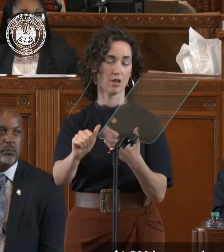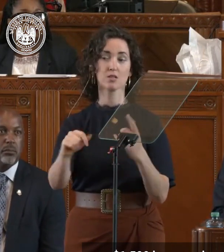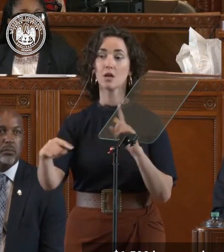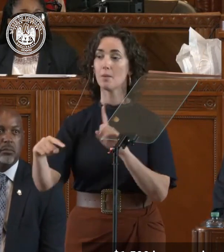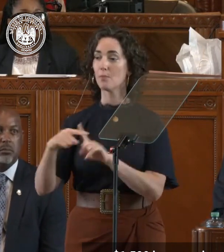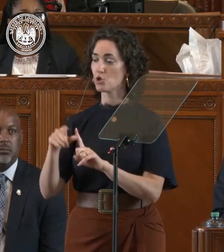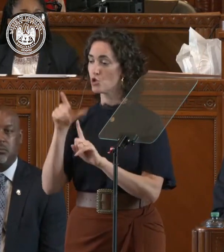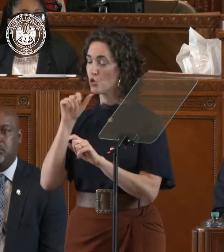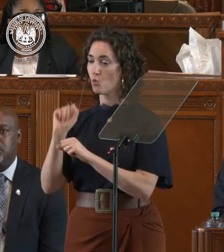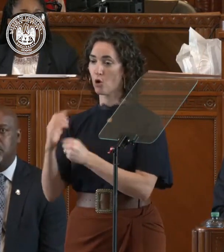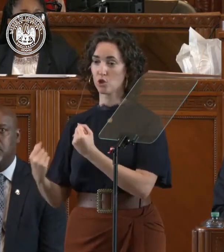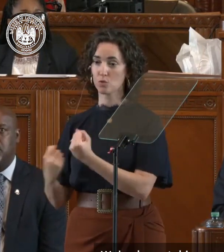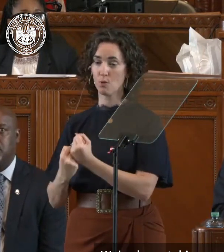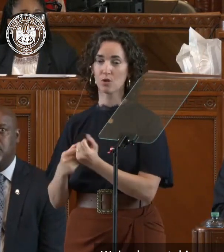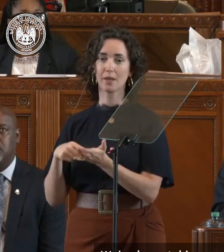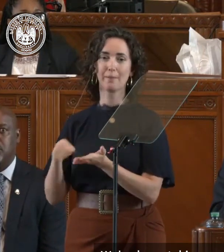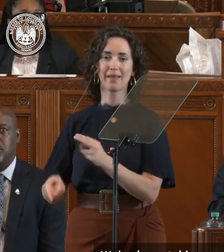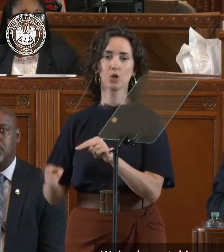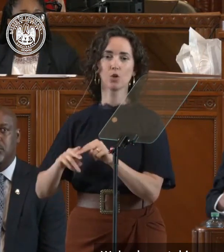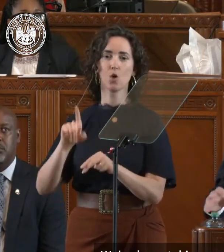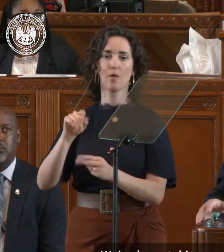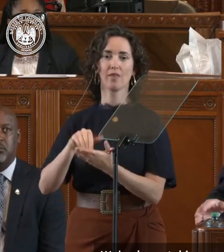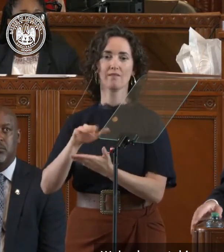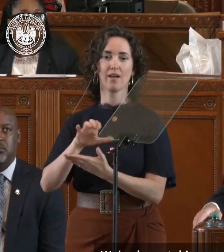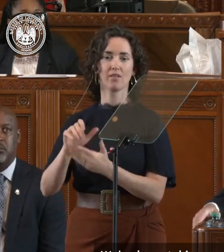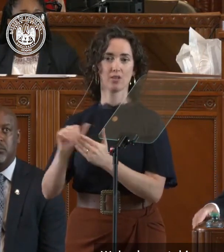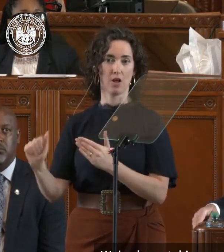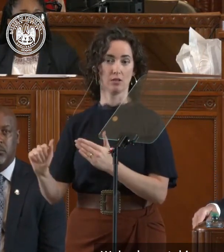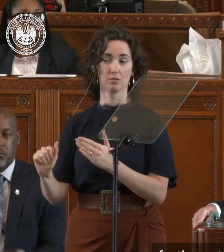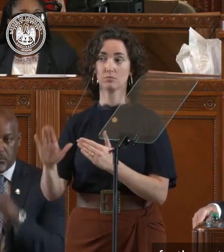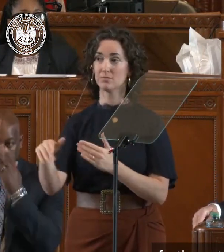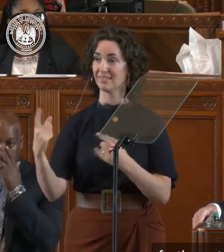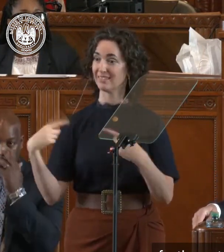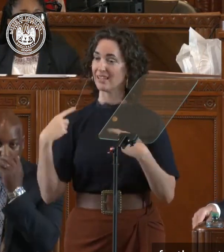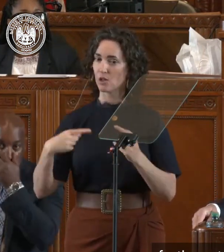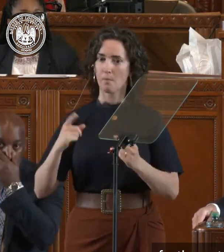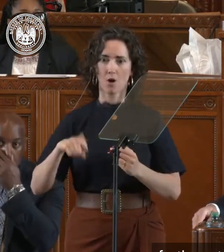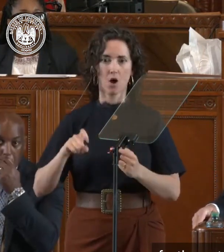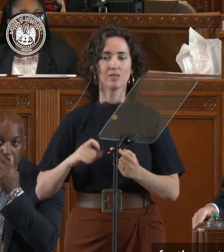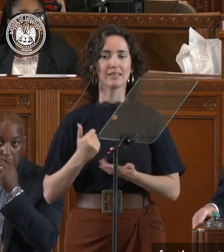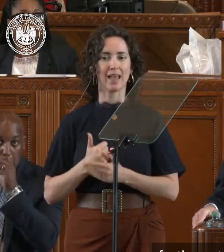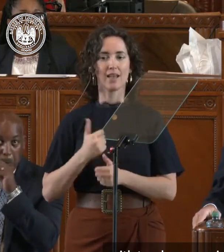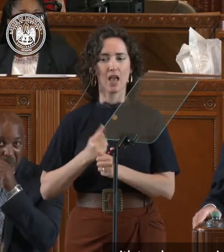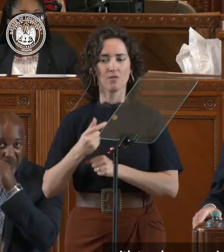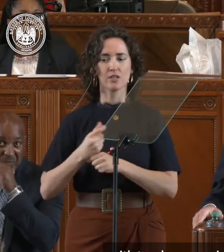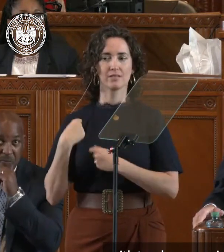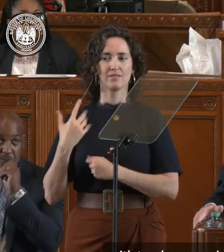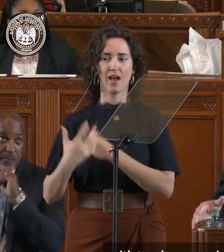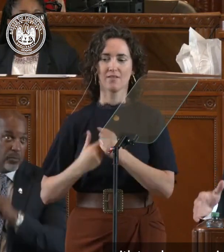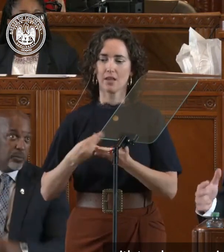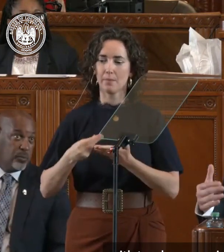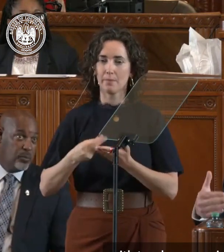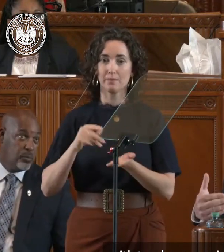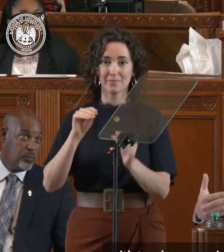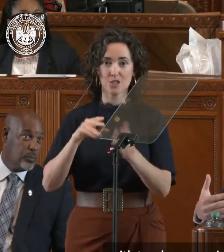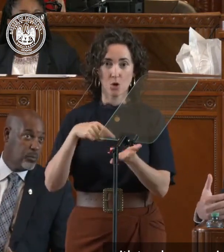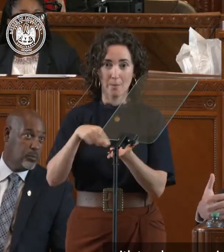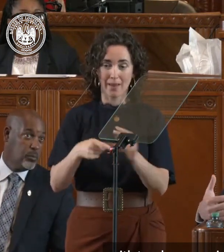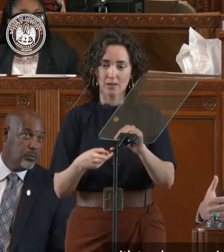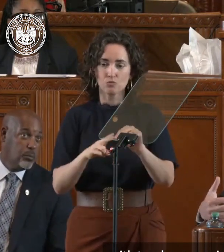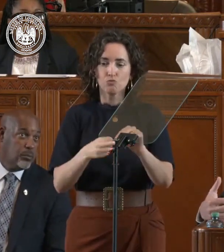to support workers. We've been taking small bites at the apple for the past 5 years, with teacher pay raises